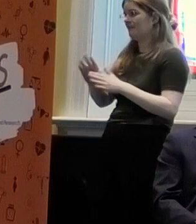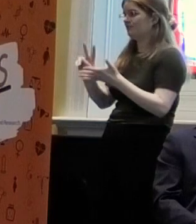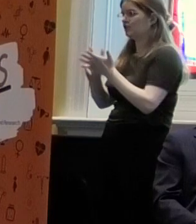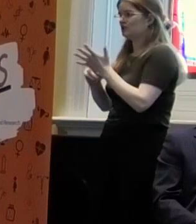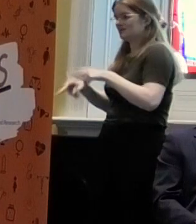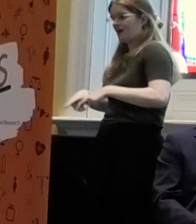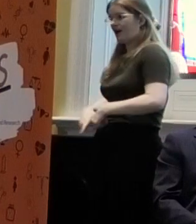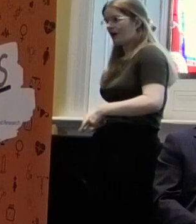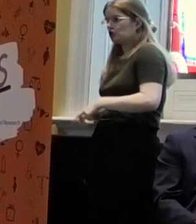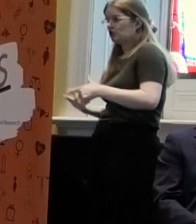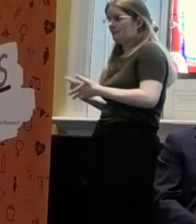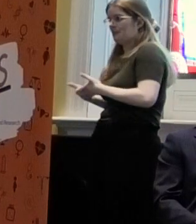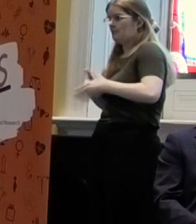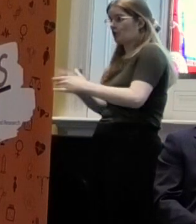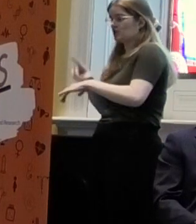Harriet, I can give you. I can.